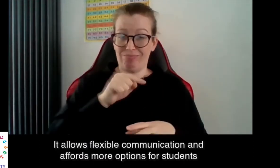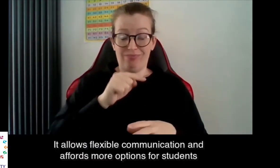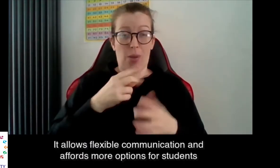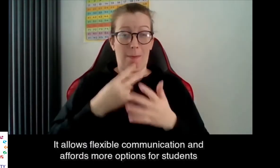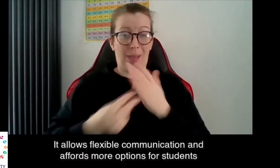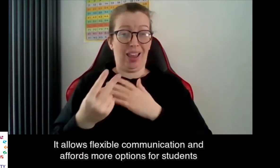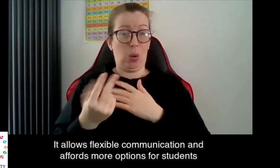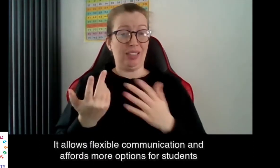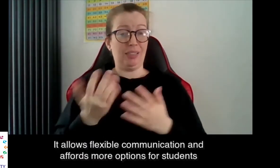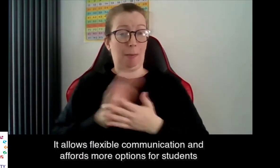more options for students.